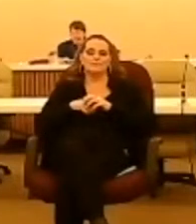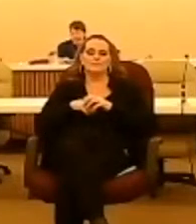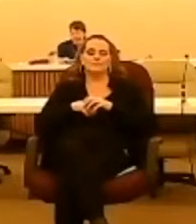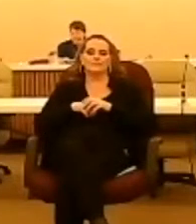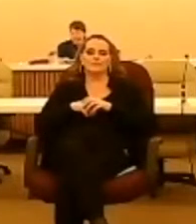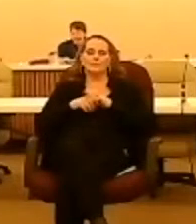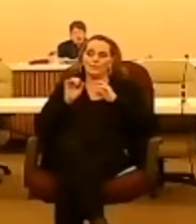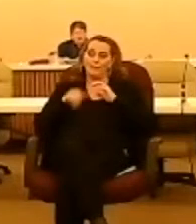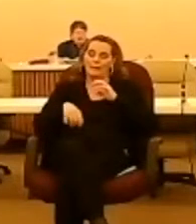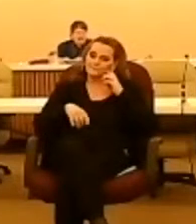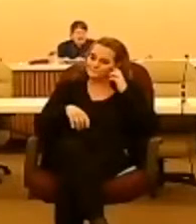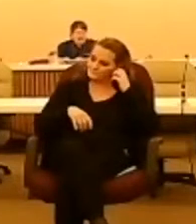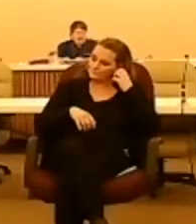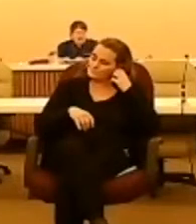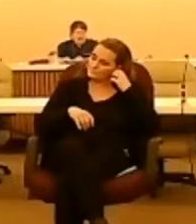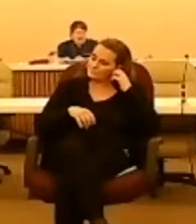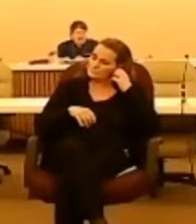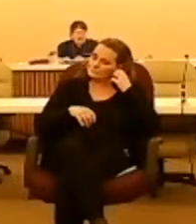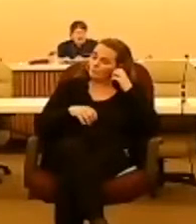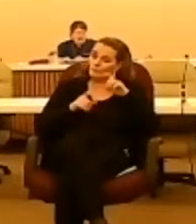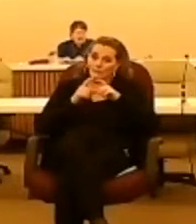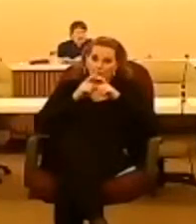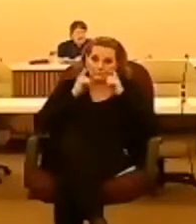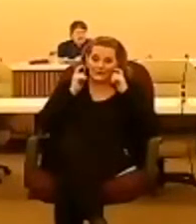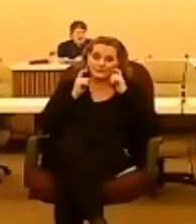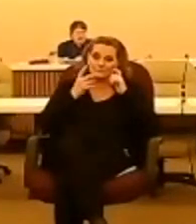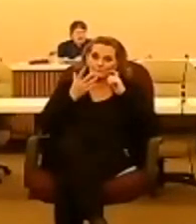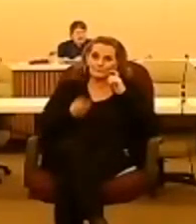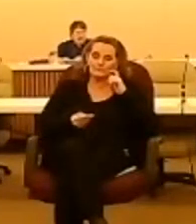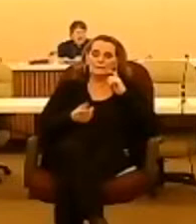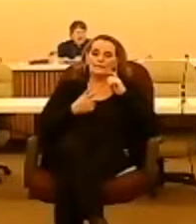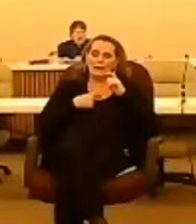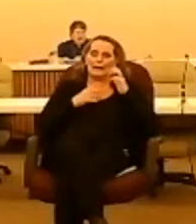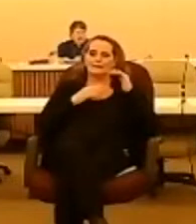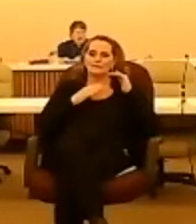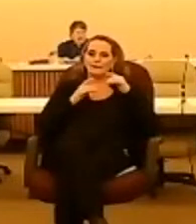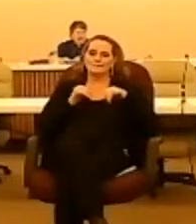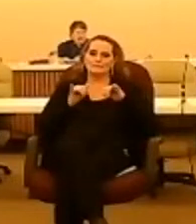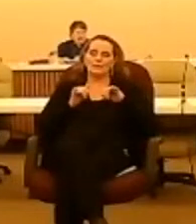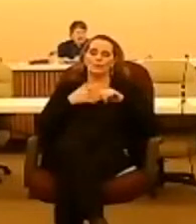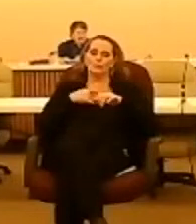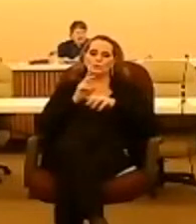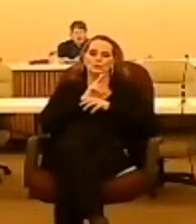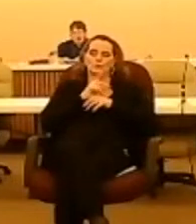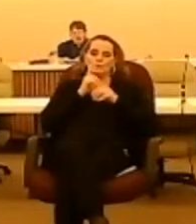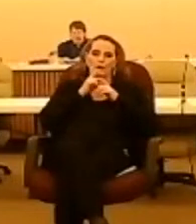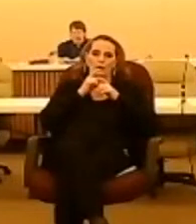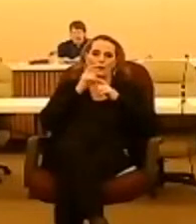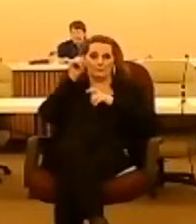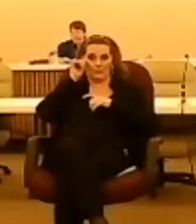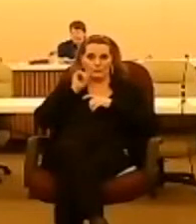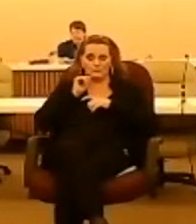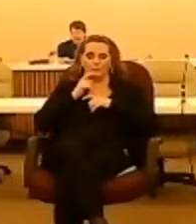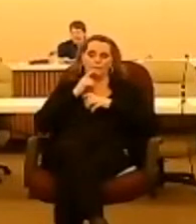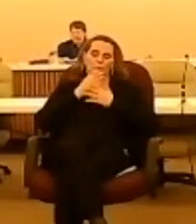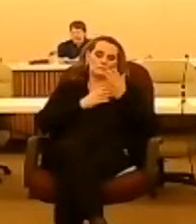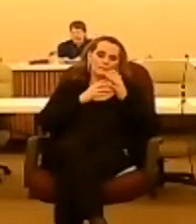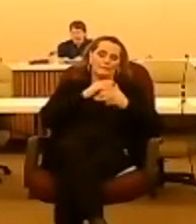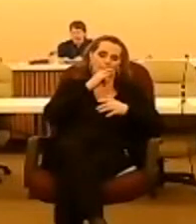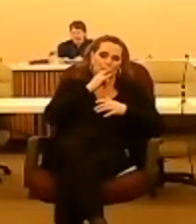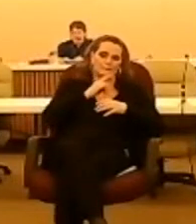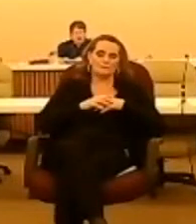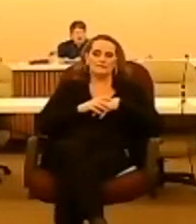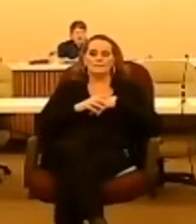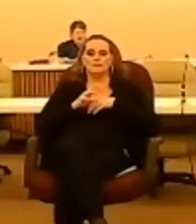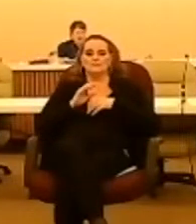that said, if that goes away, I would expect that we would still have it in place for adults, but for some of the children, if that is the